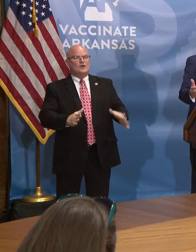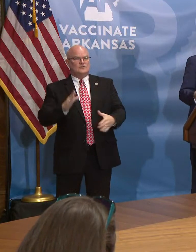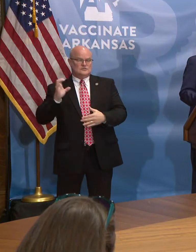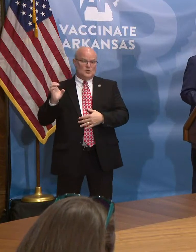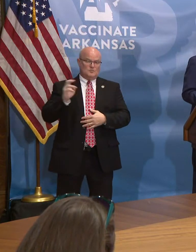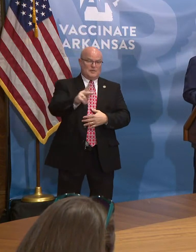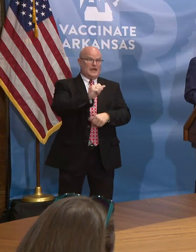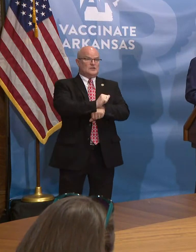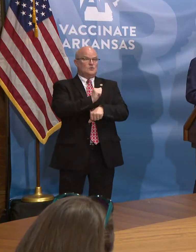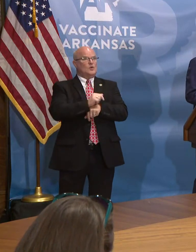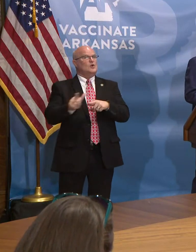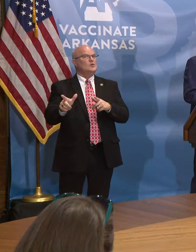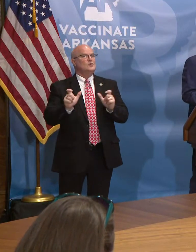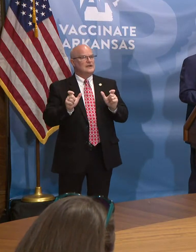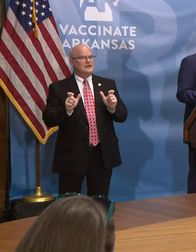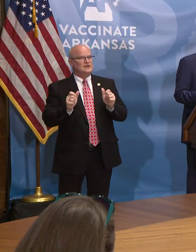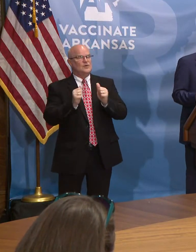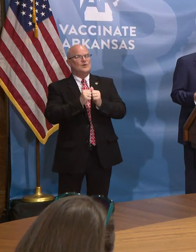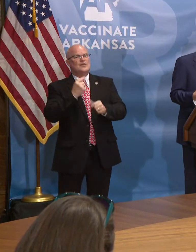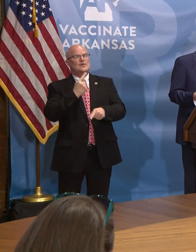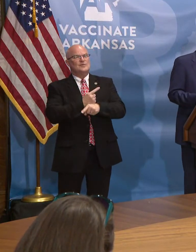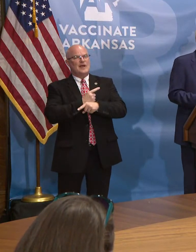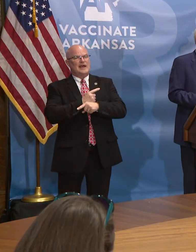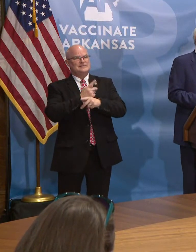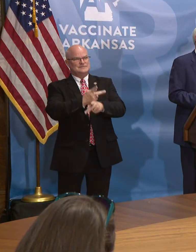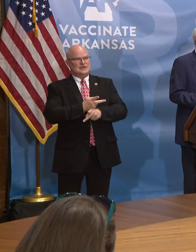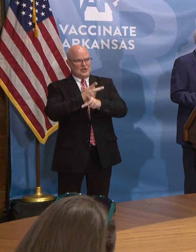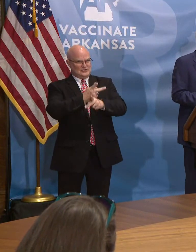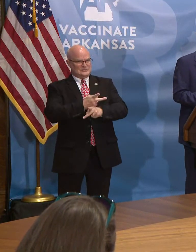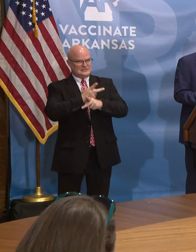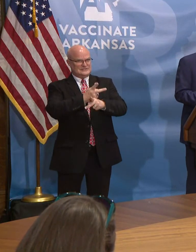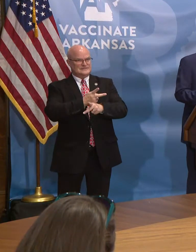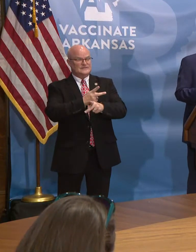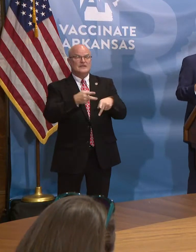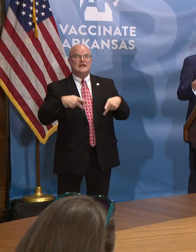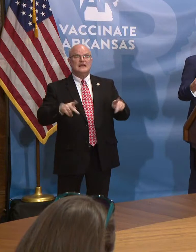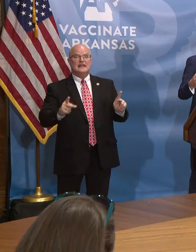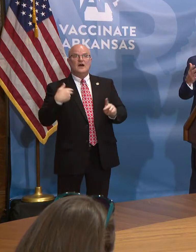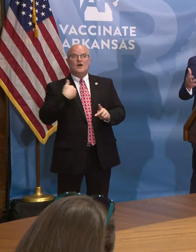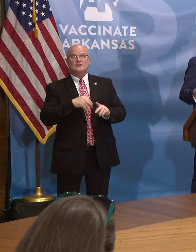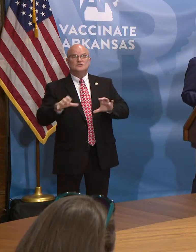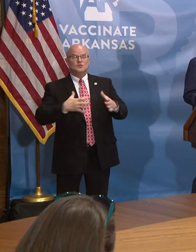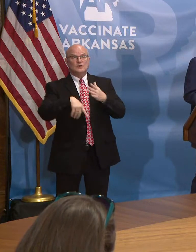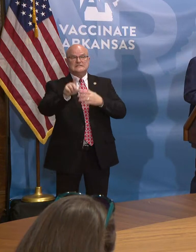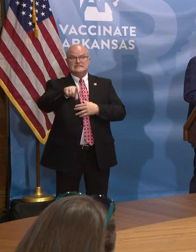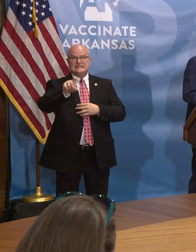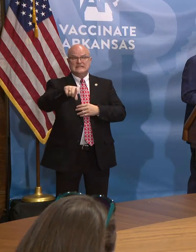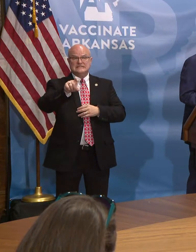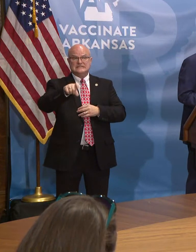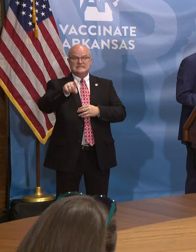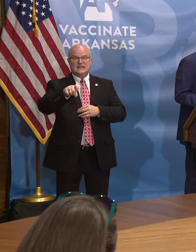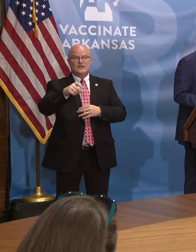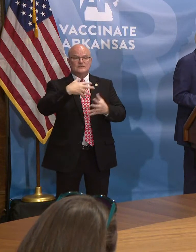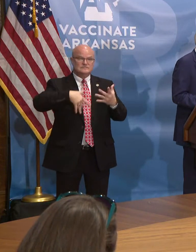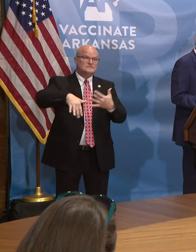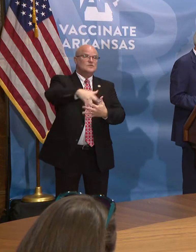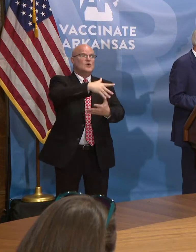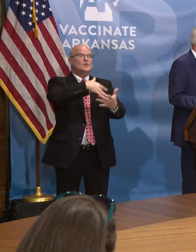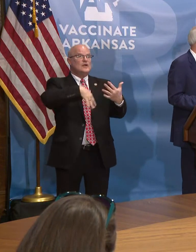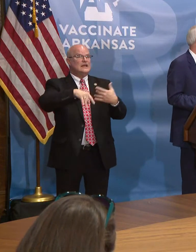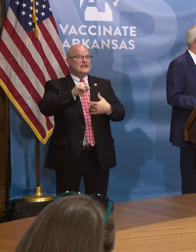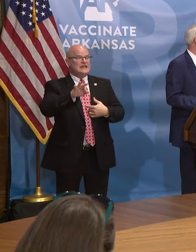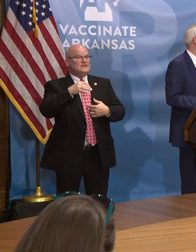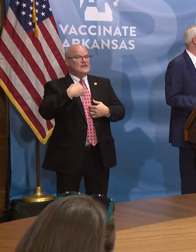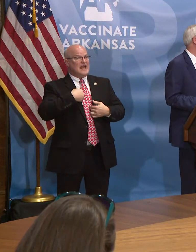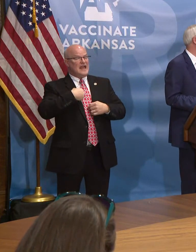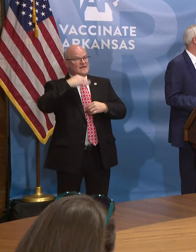work quicker with the right precautions. It will allow us to do what is necessary in society. If you do